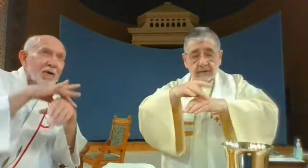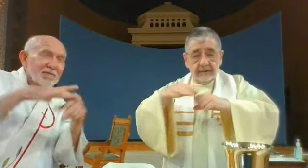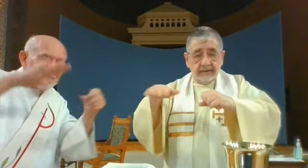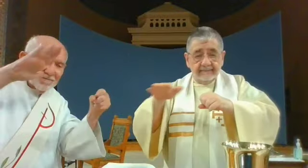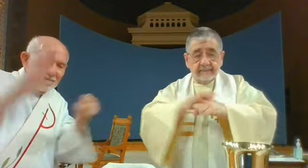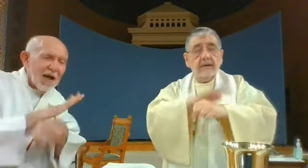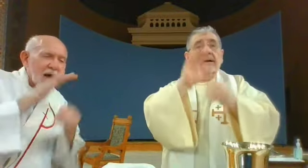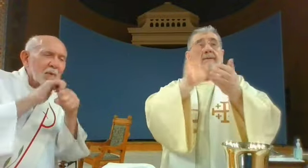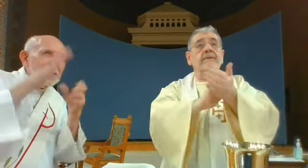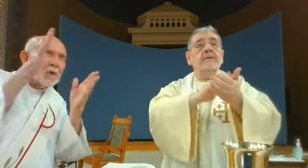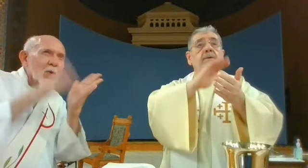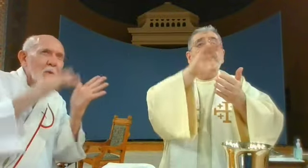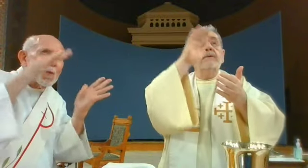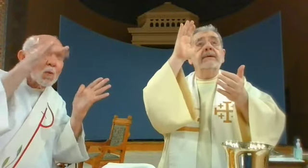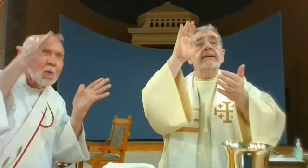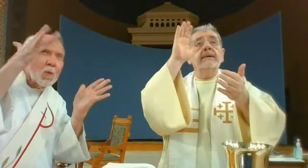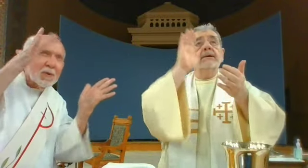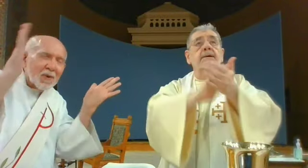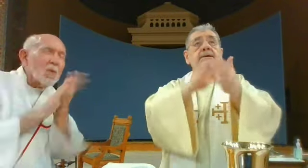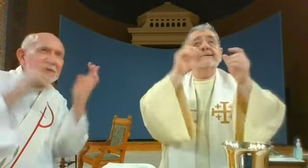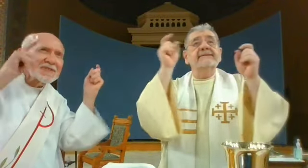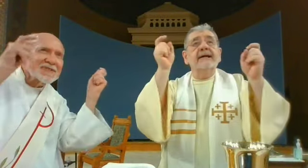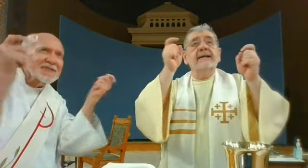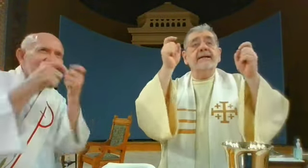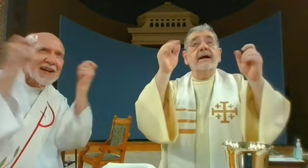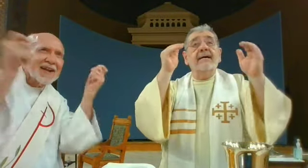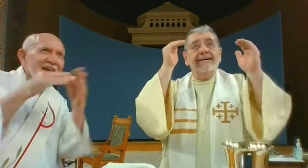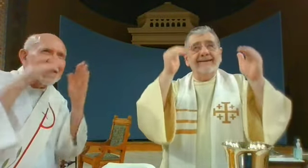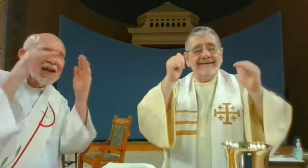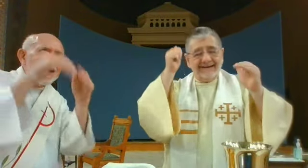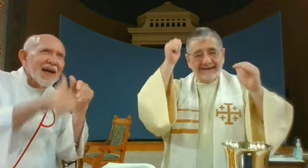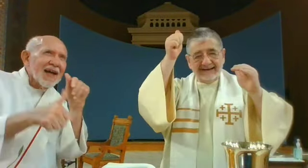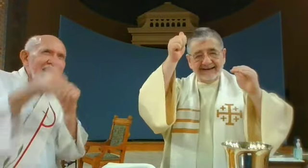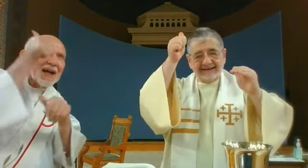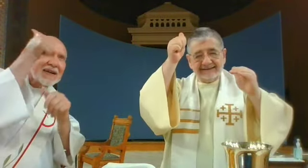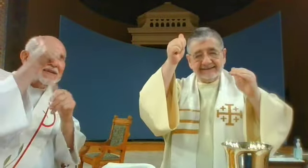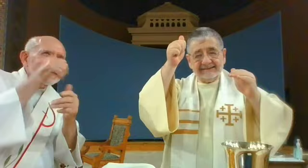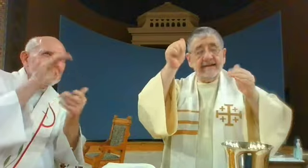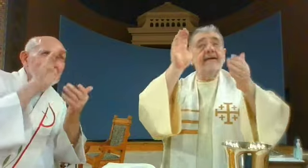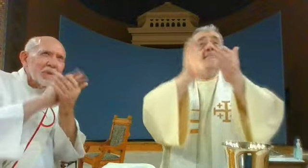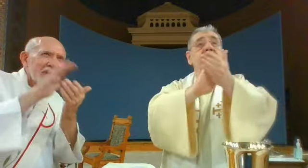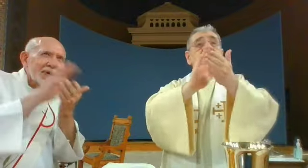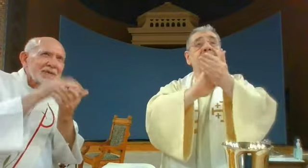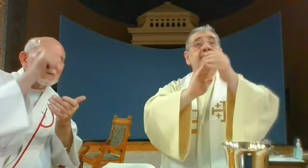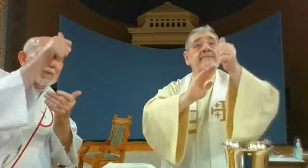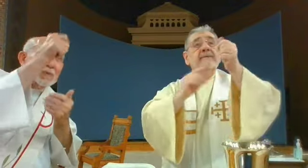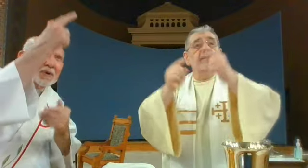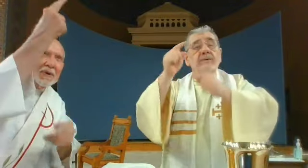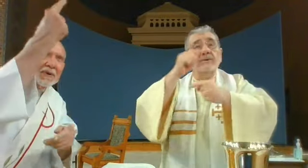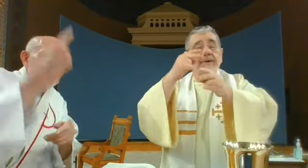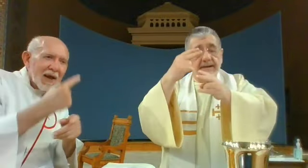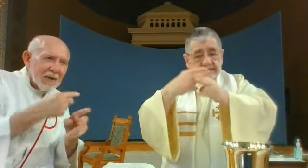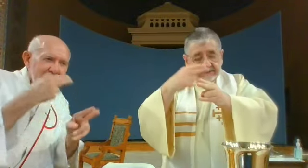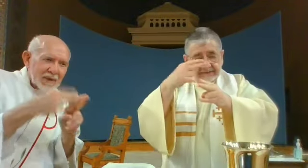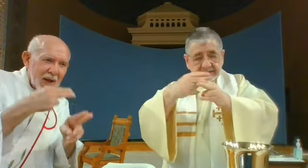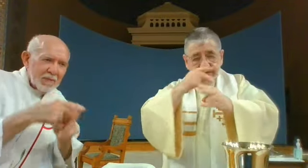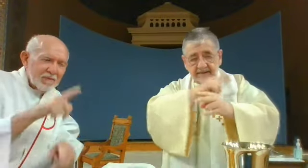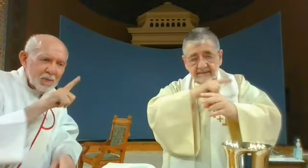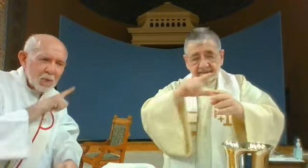earth are full of your glory. Hosanna in the highest. Blessed is he who comes in the name of the